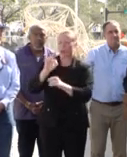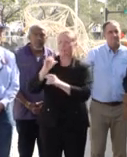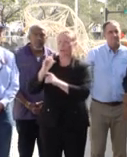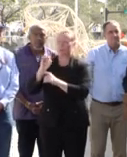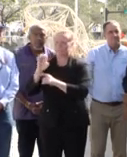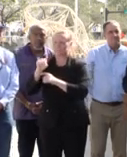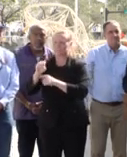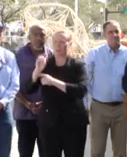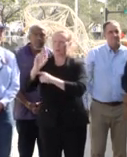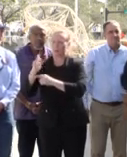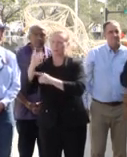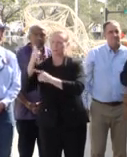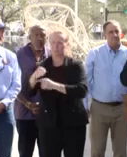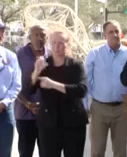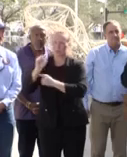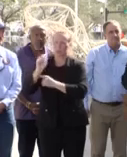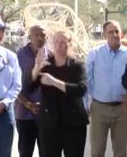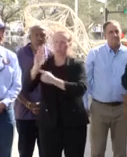fldoe.org/storminfo.